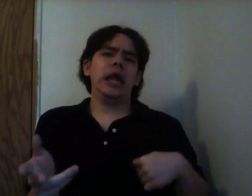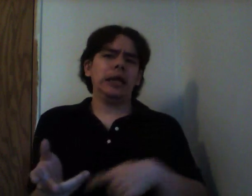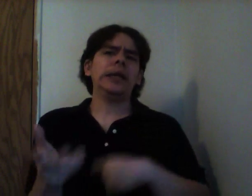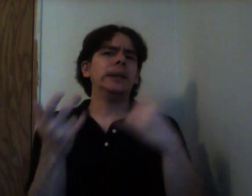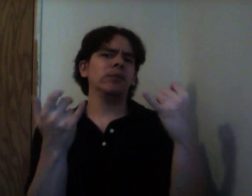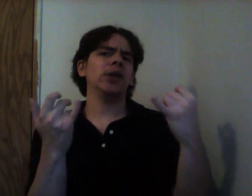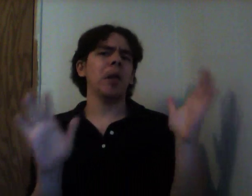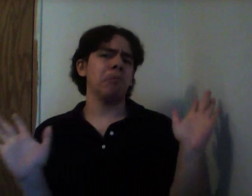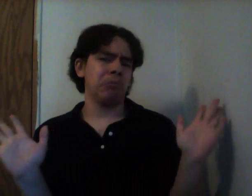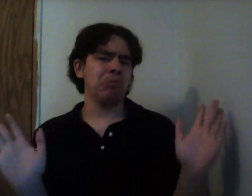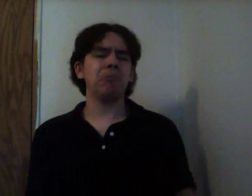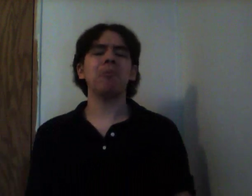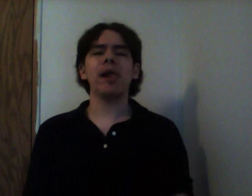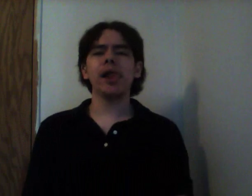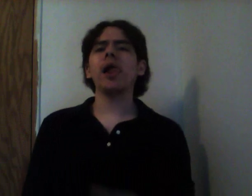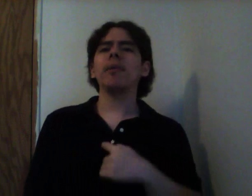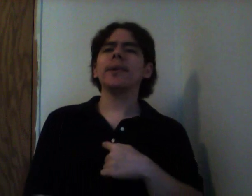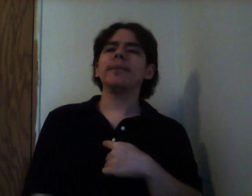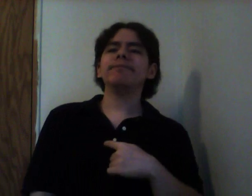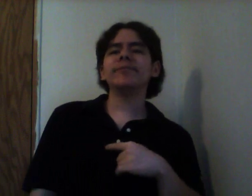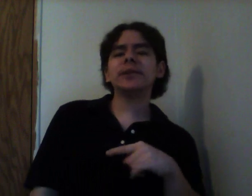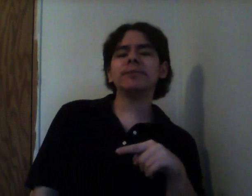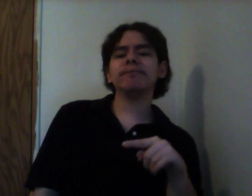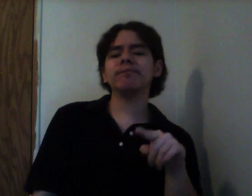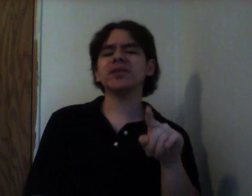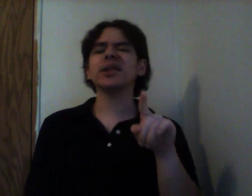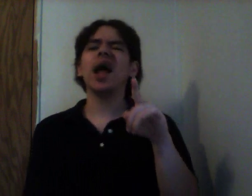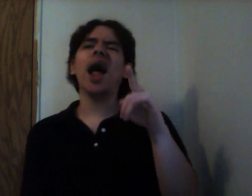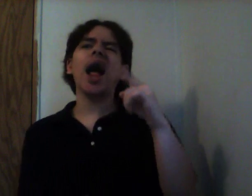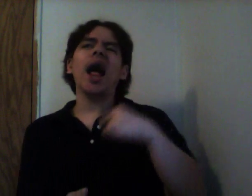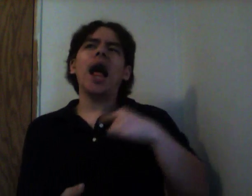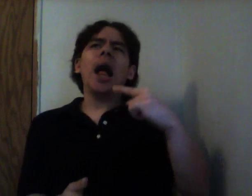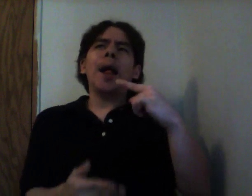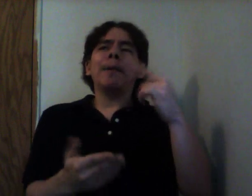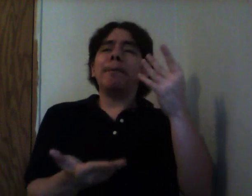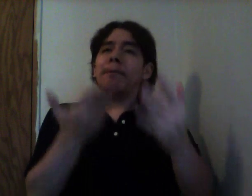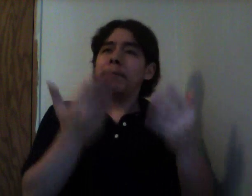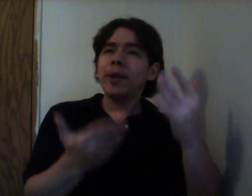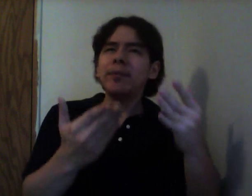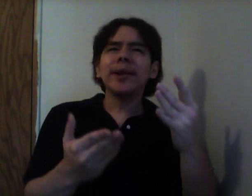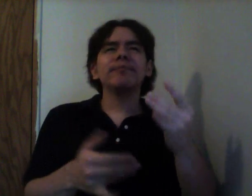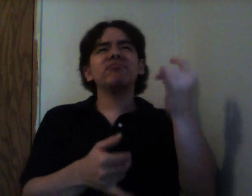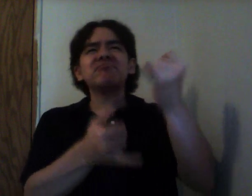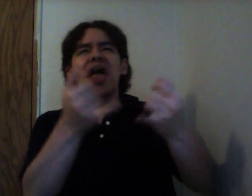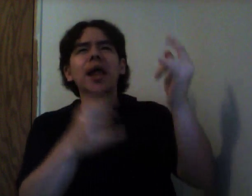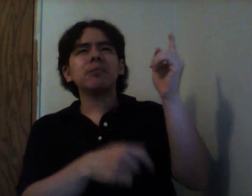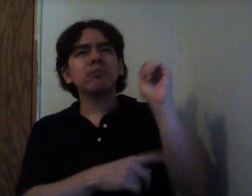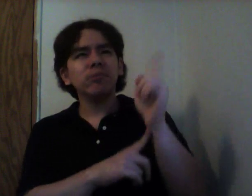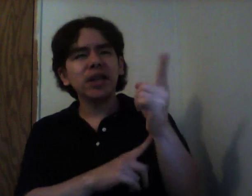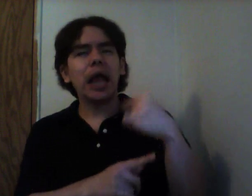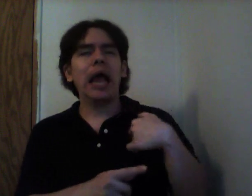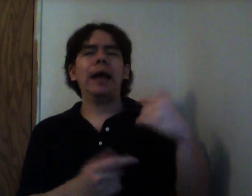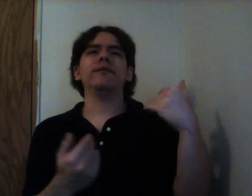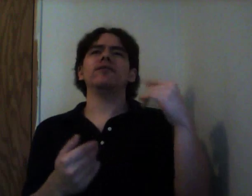the app, and I will be using it when I have these last minute kind of doubts about how I'm going to say something in a language.